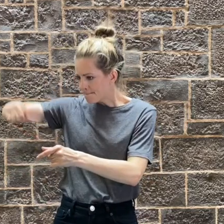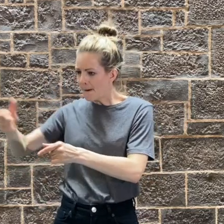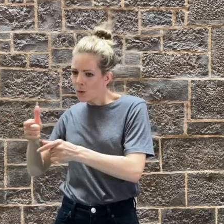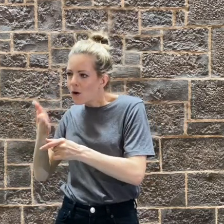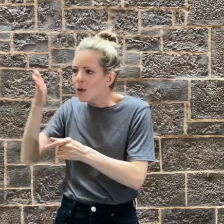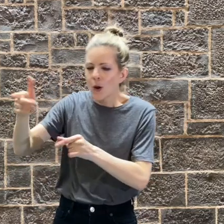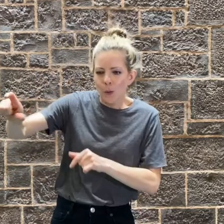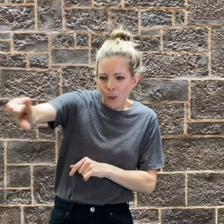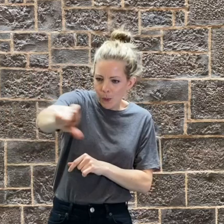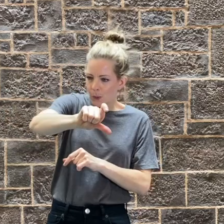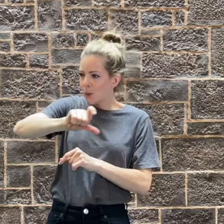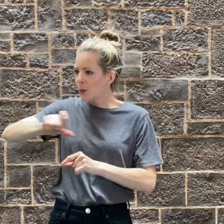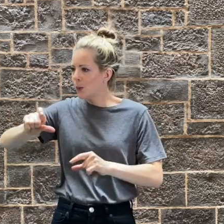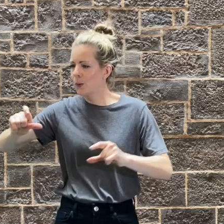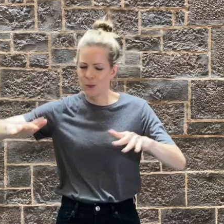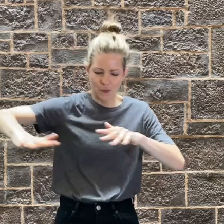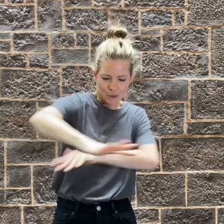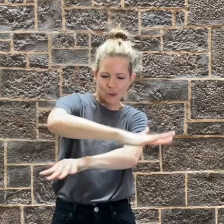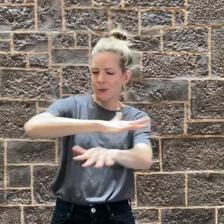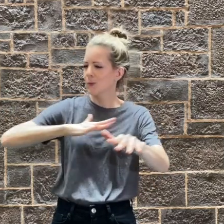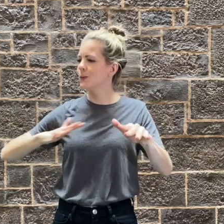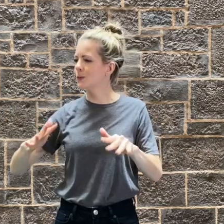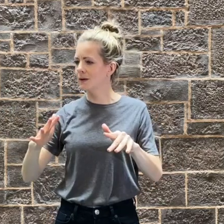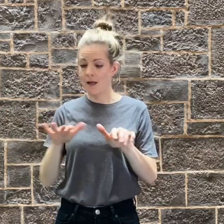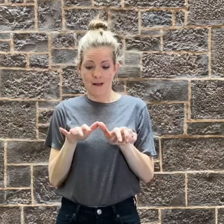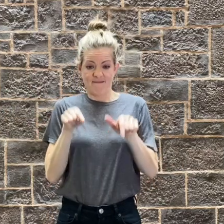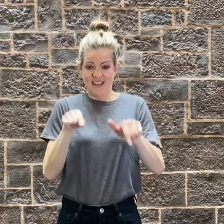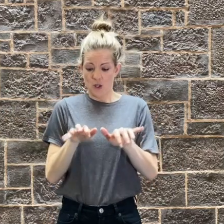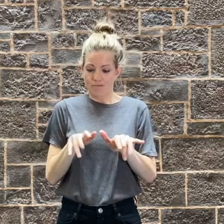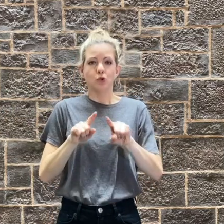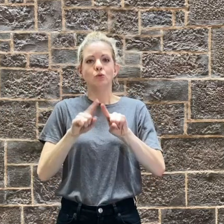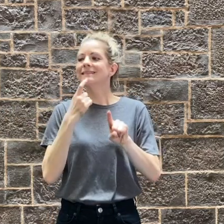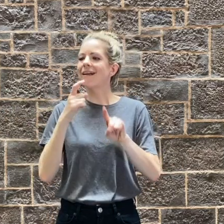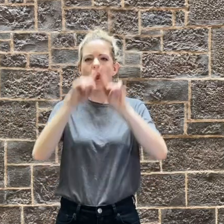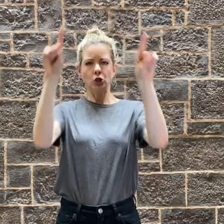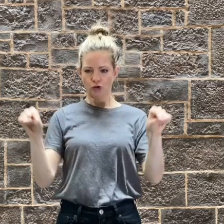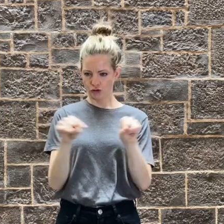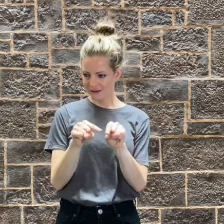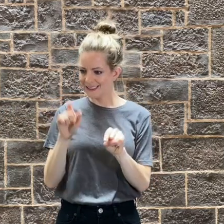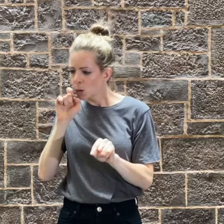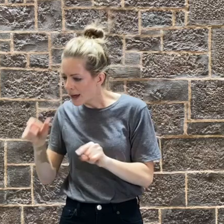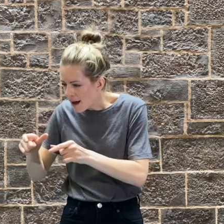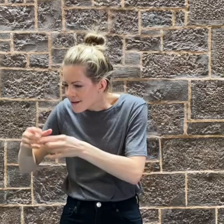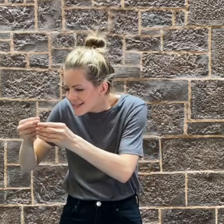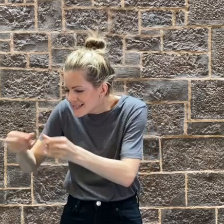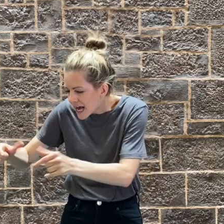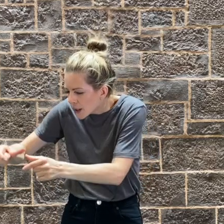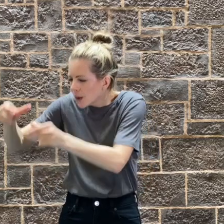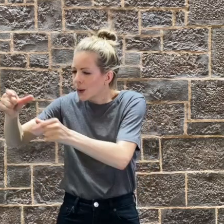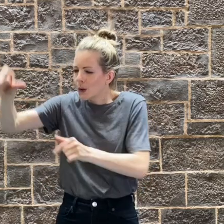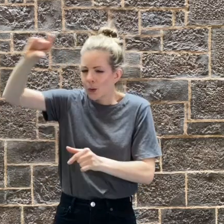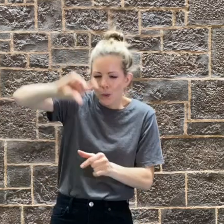file filed again. Strata of this spreadsheet like a tacky holiday souvenir layered behind